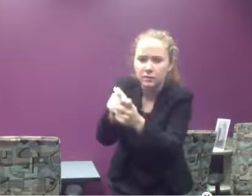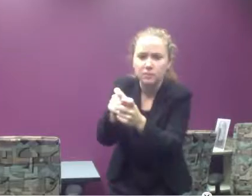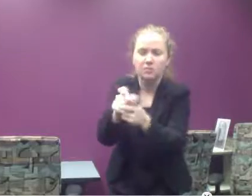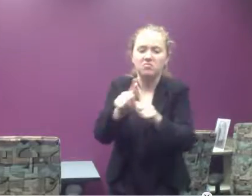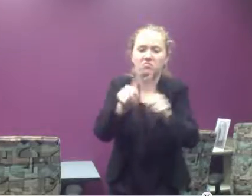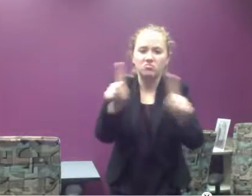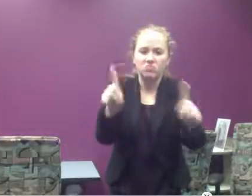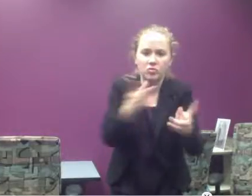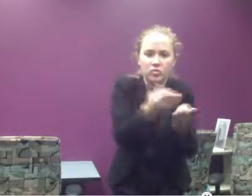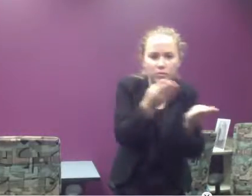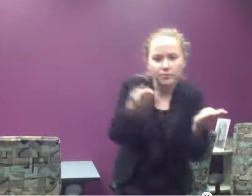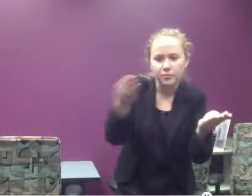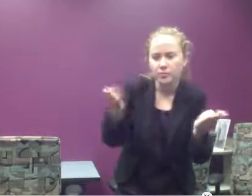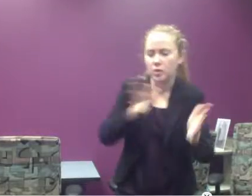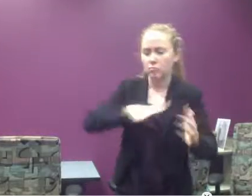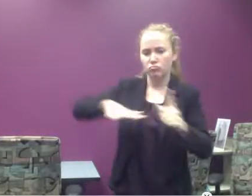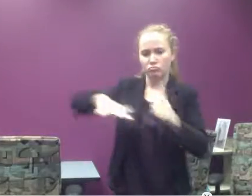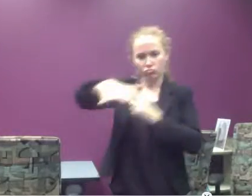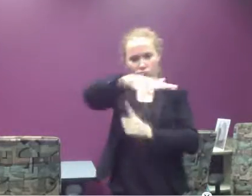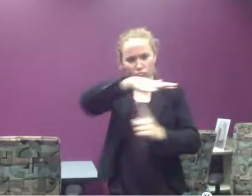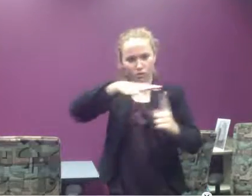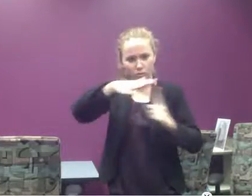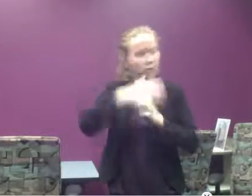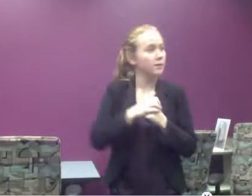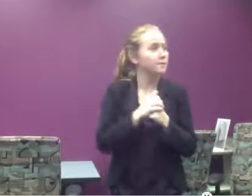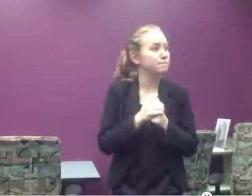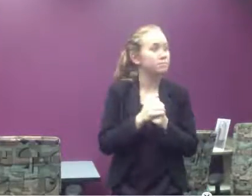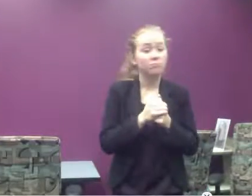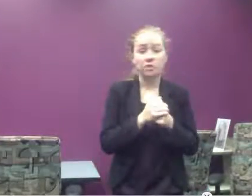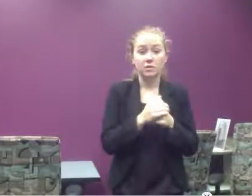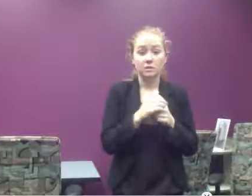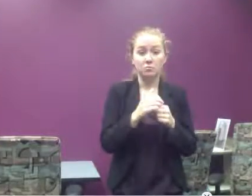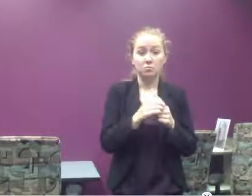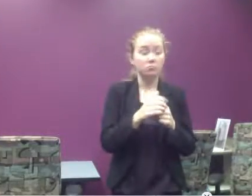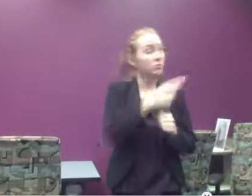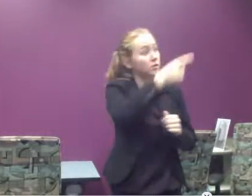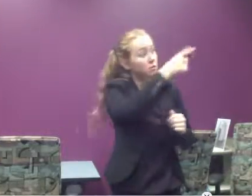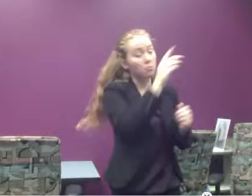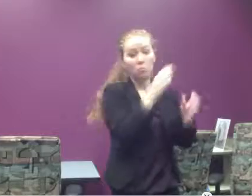details about different things in the environment,